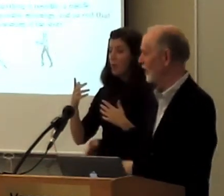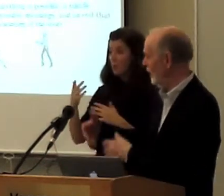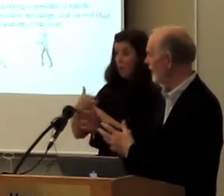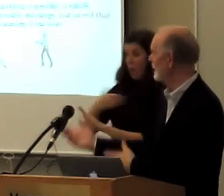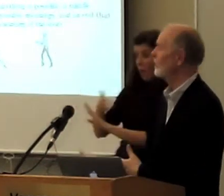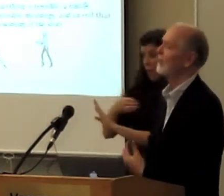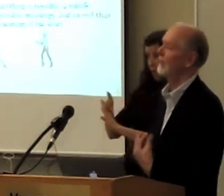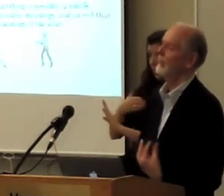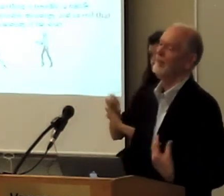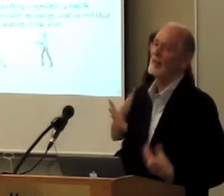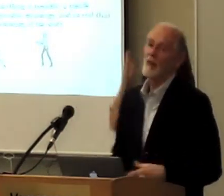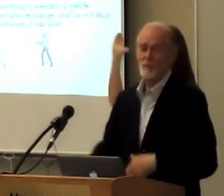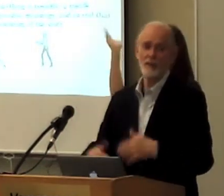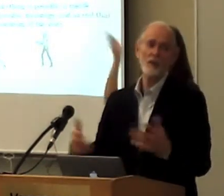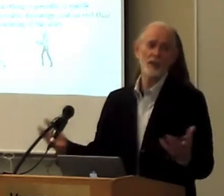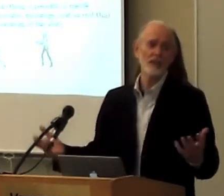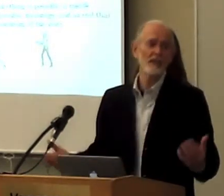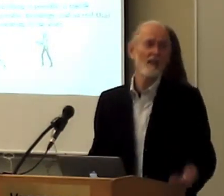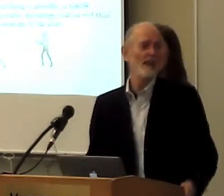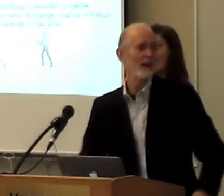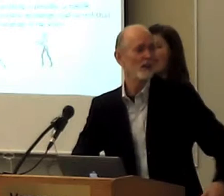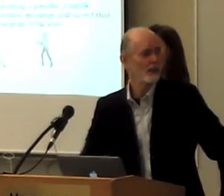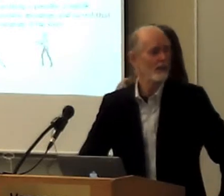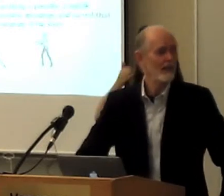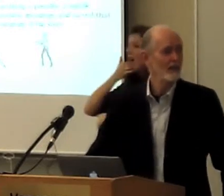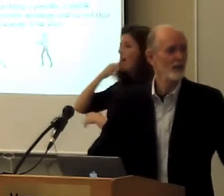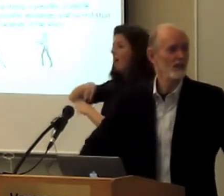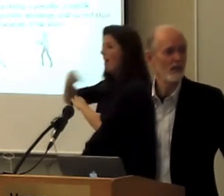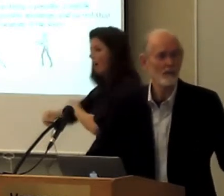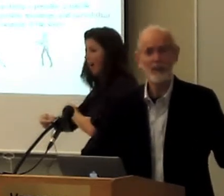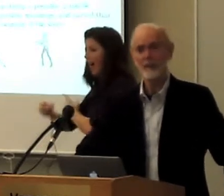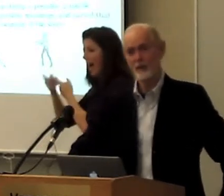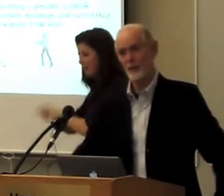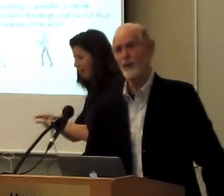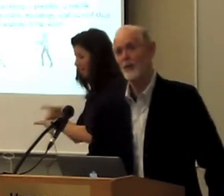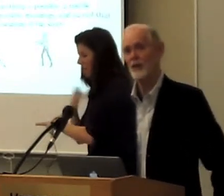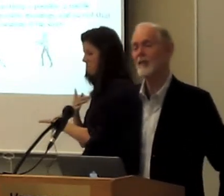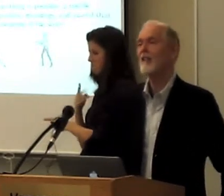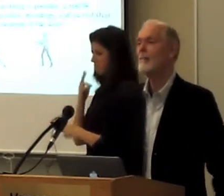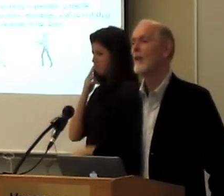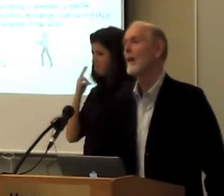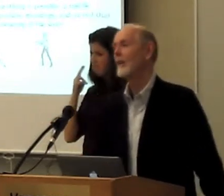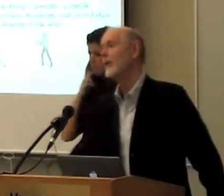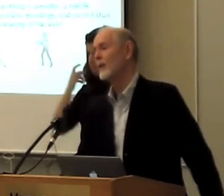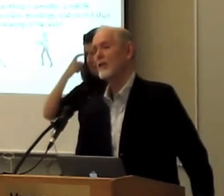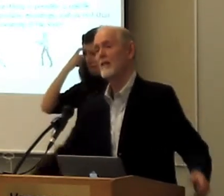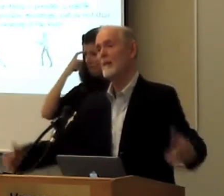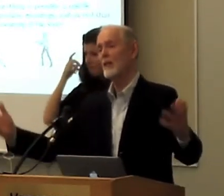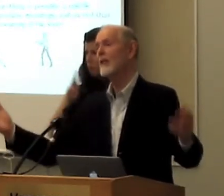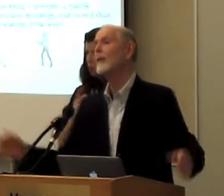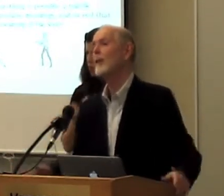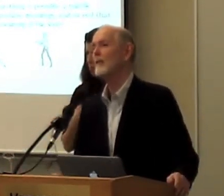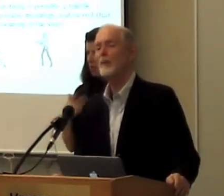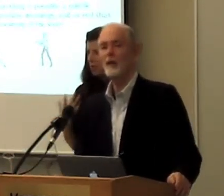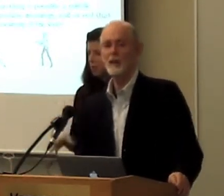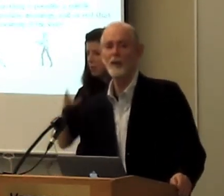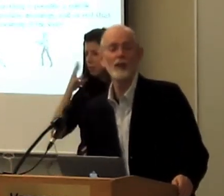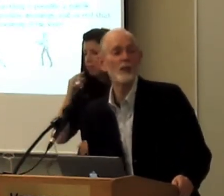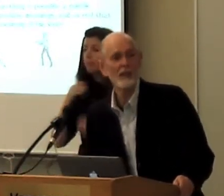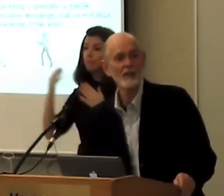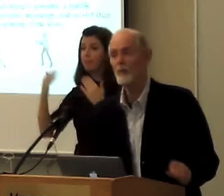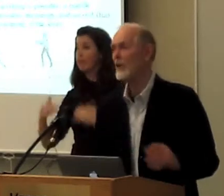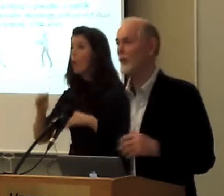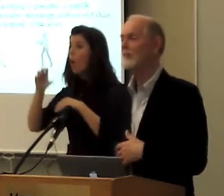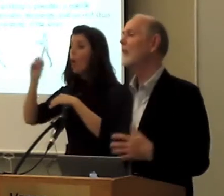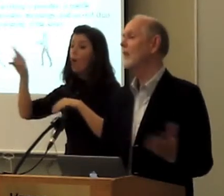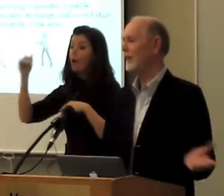by, the subsequent events. But of course, after 3 days, you can hobble out on the crutches and you stop at a 7-Eleven, buy yourself a